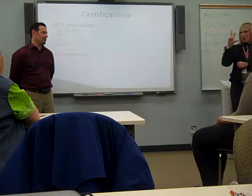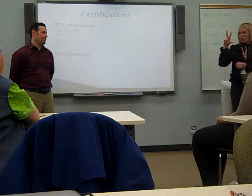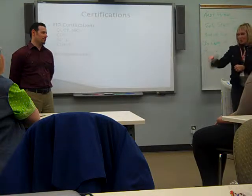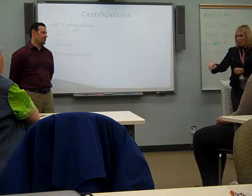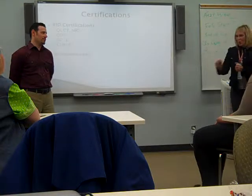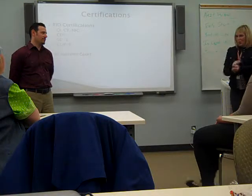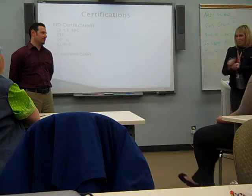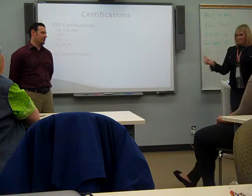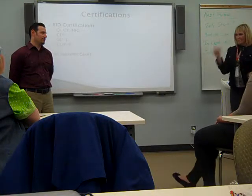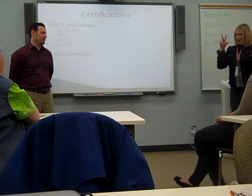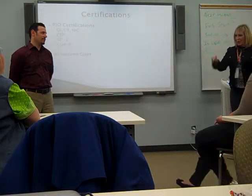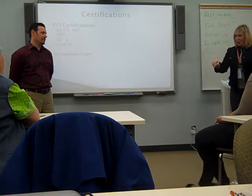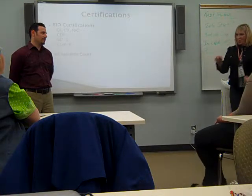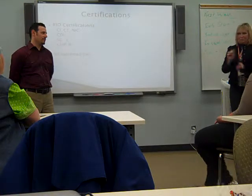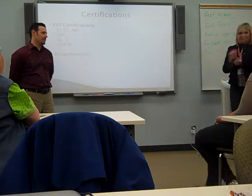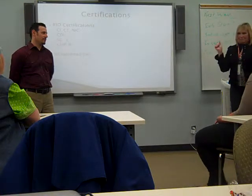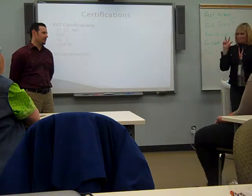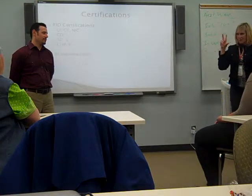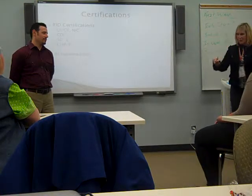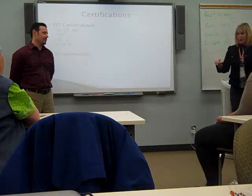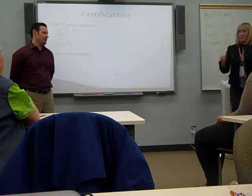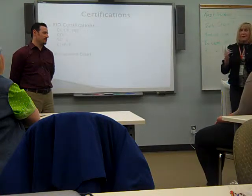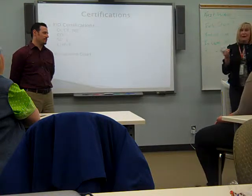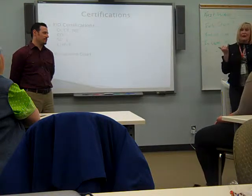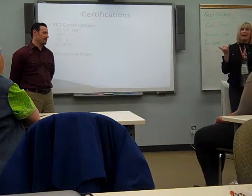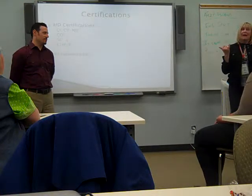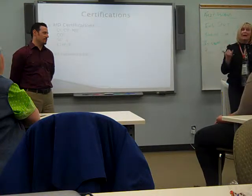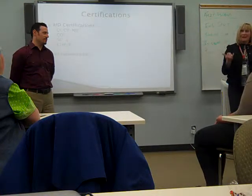And for a few years, the drug was really strict.